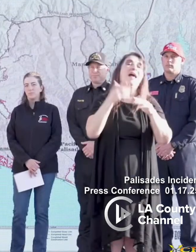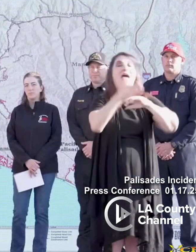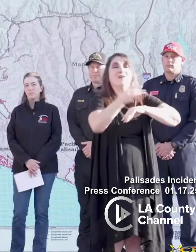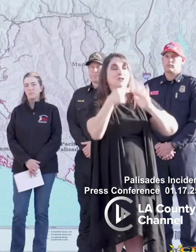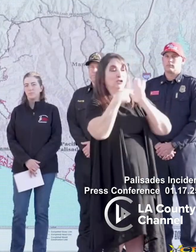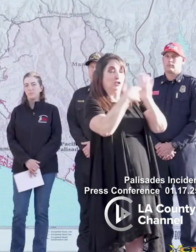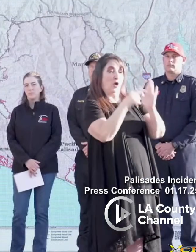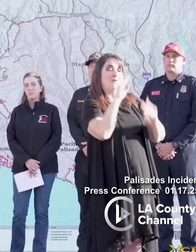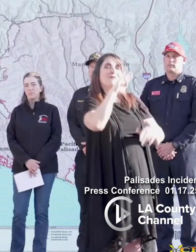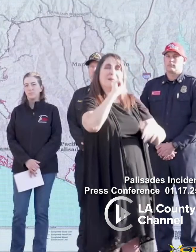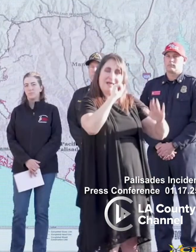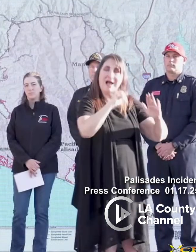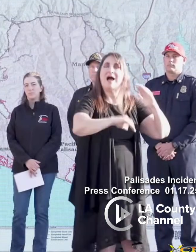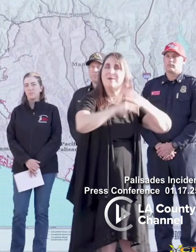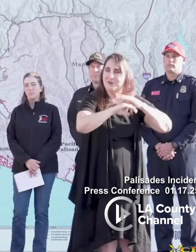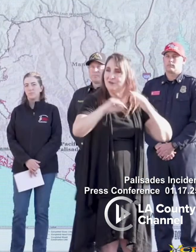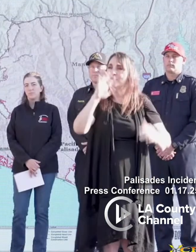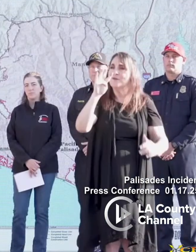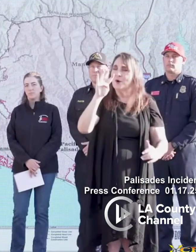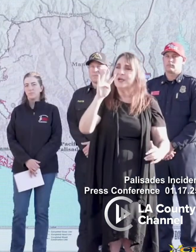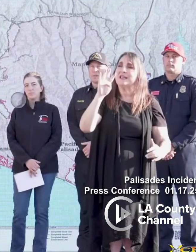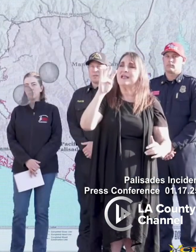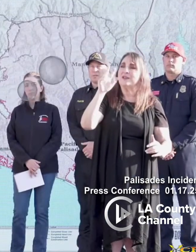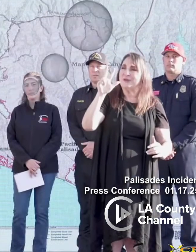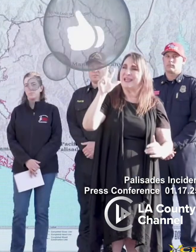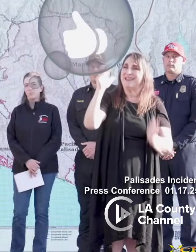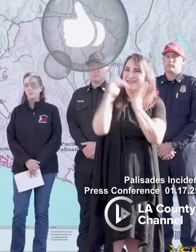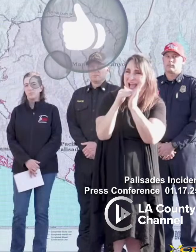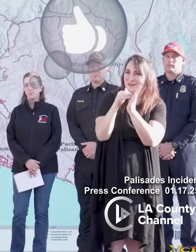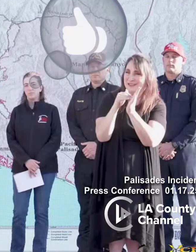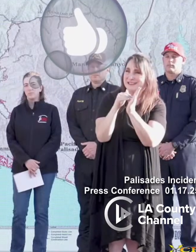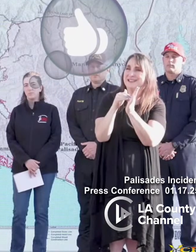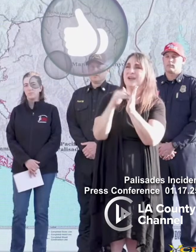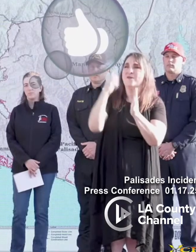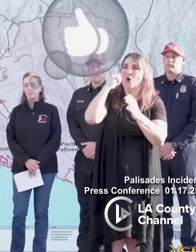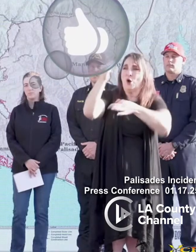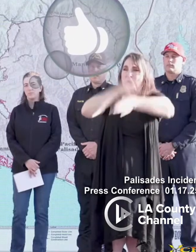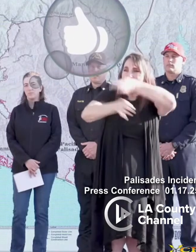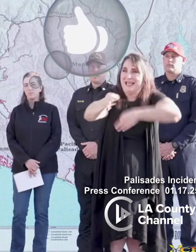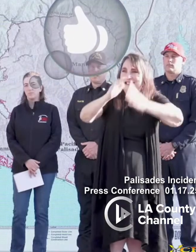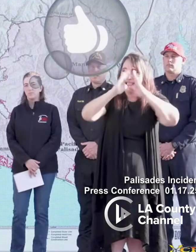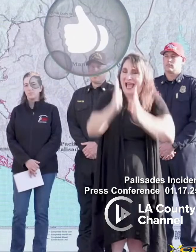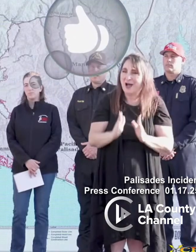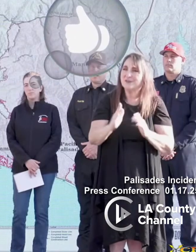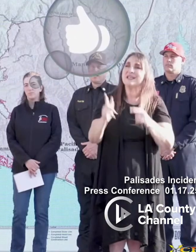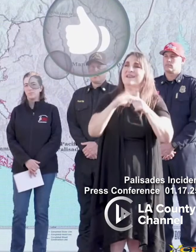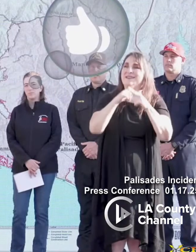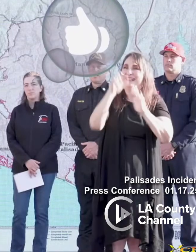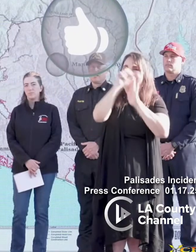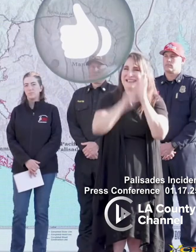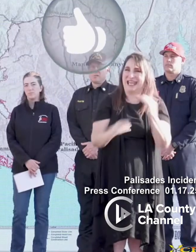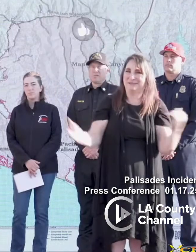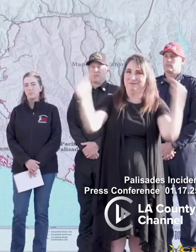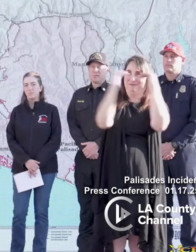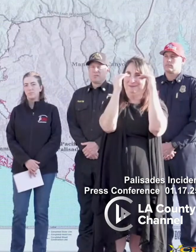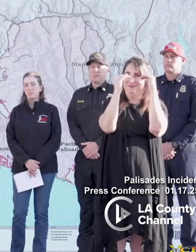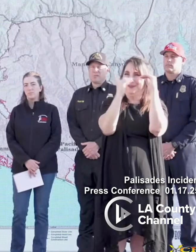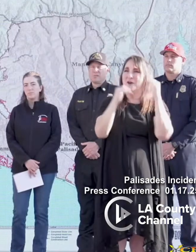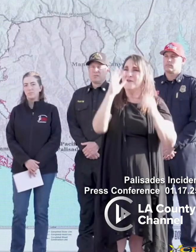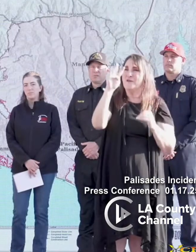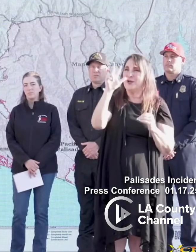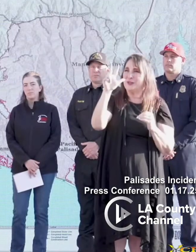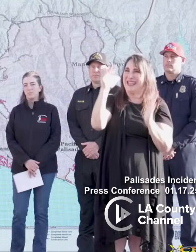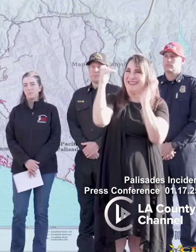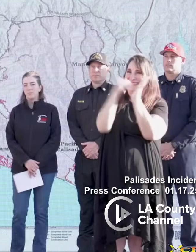$43,600 for replacing your house. Another $10,000 then is triggered as the state's match. There's $43,600